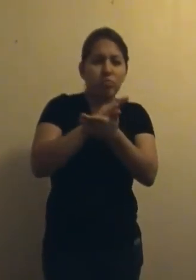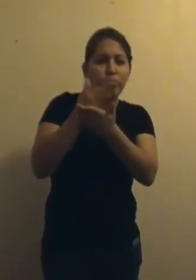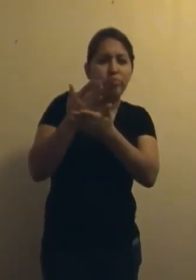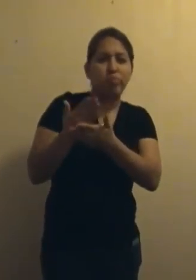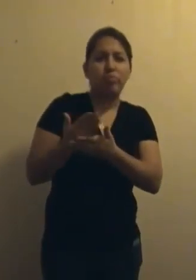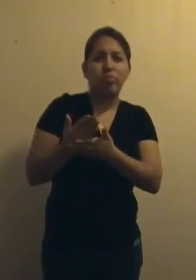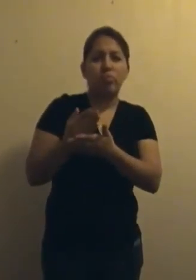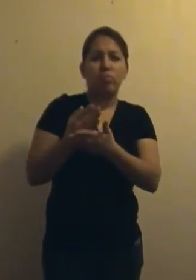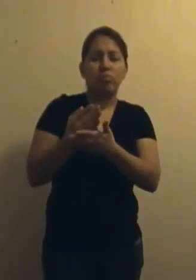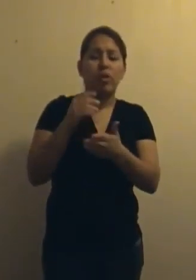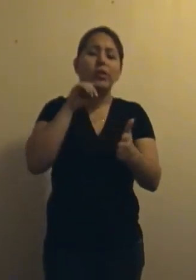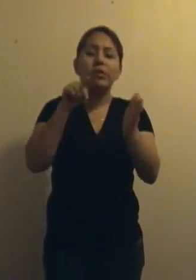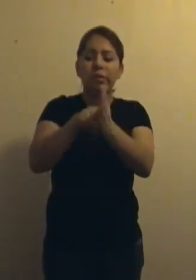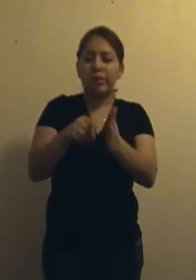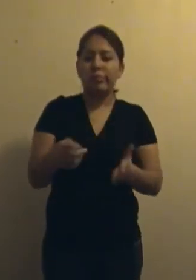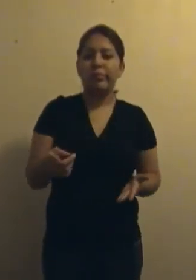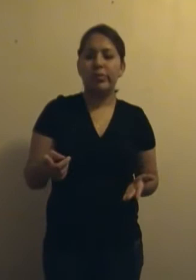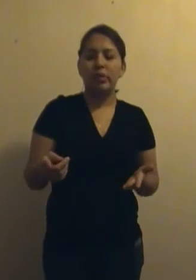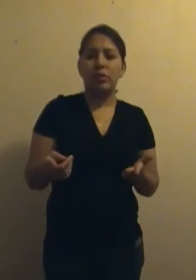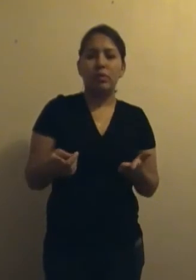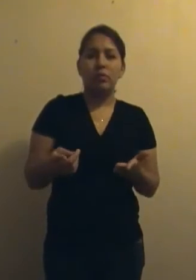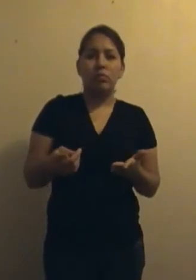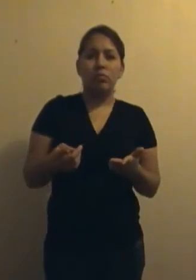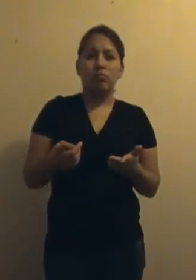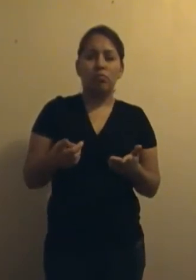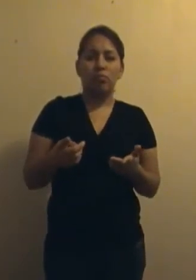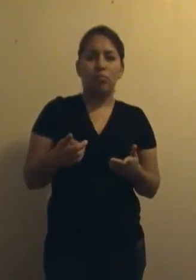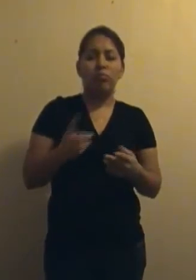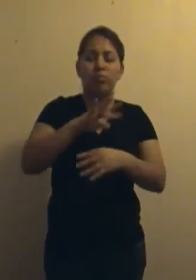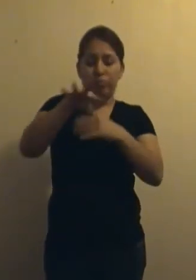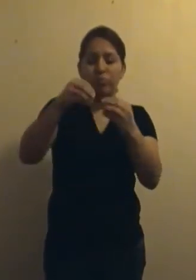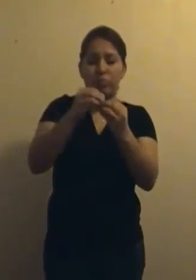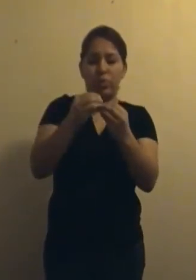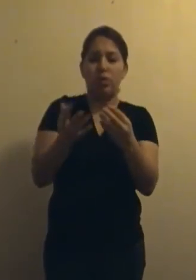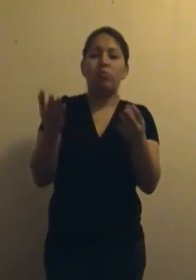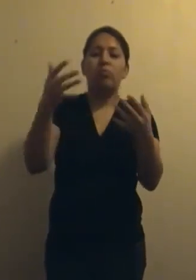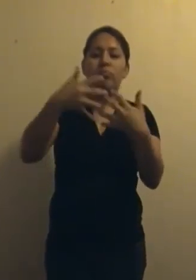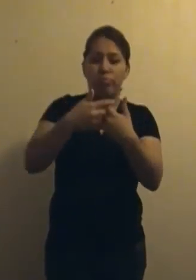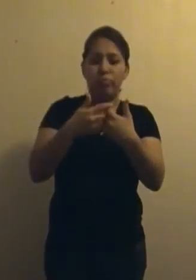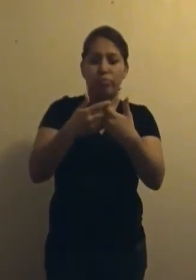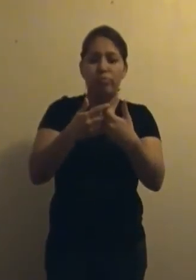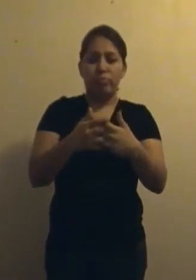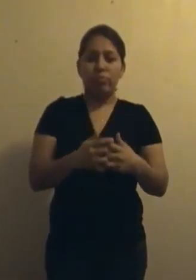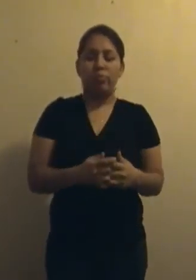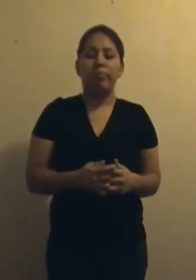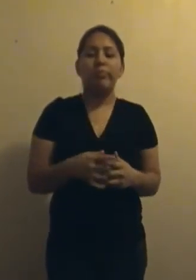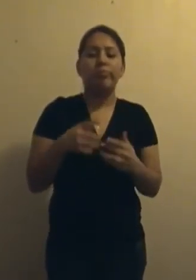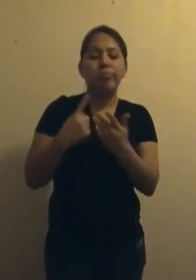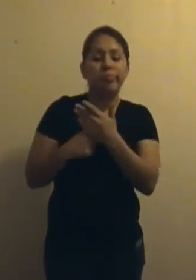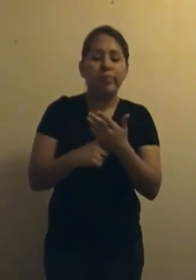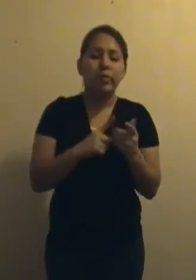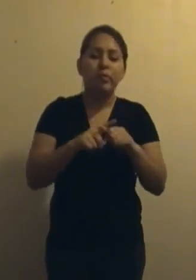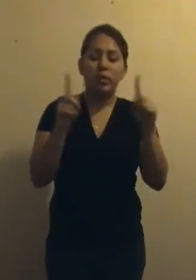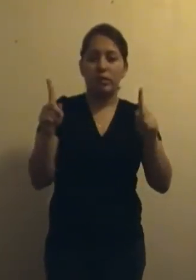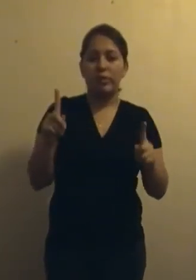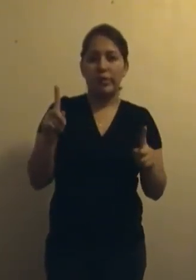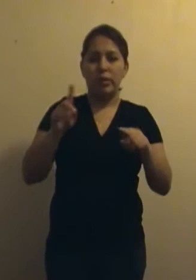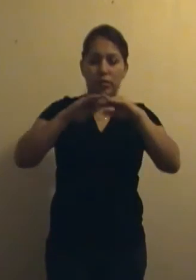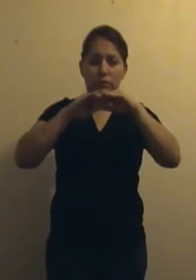particular content area. And I'm going to use two examples to really illustrate how you could do this on very different levels. First of all,